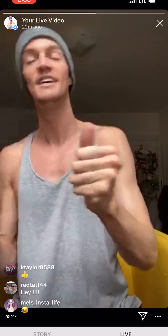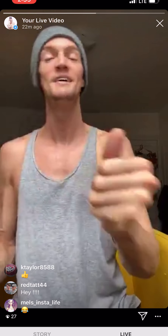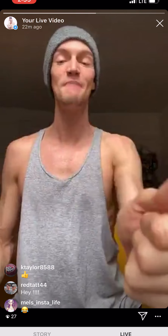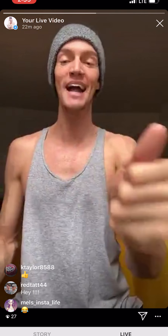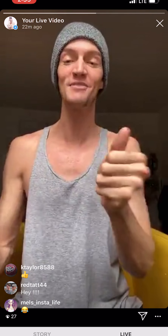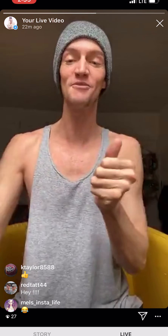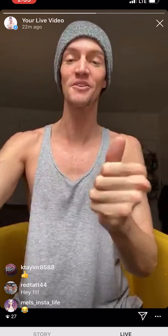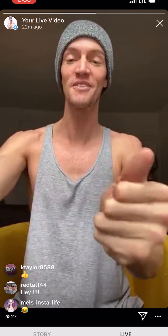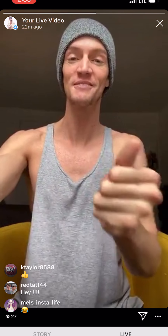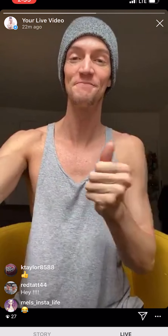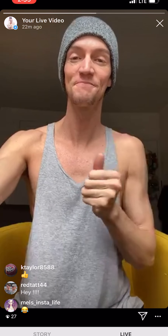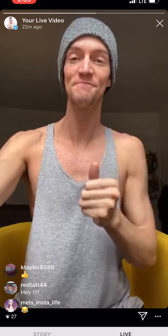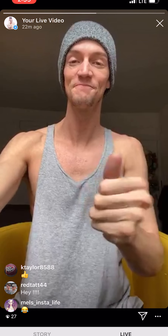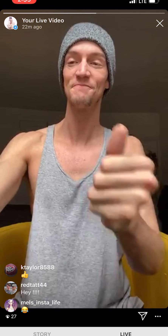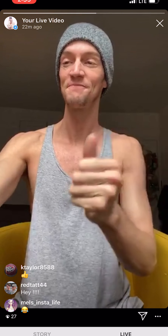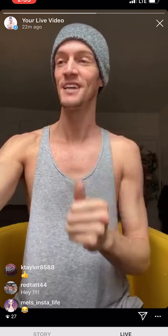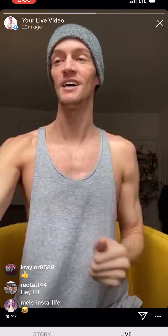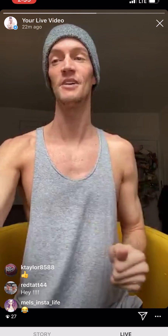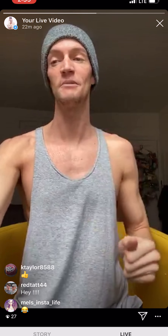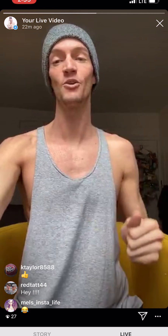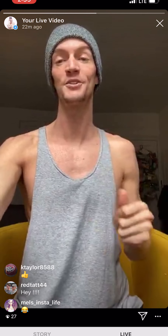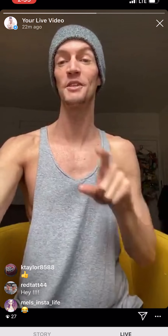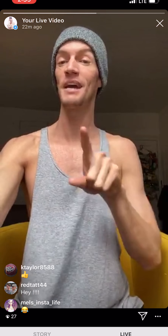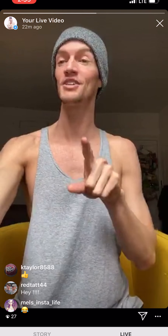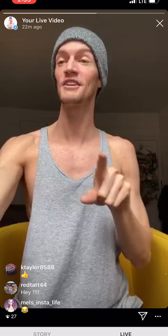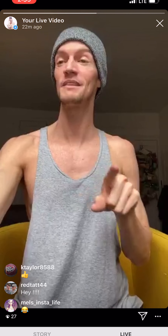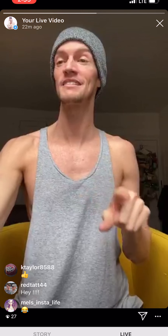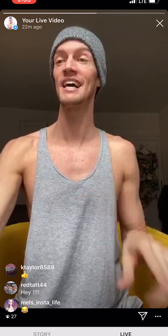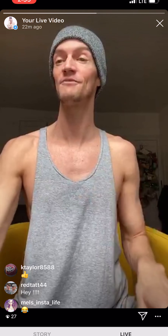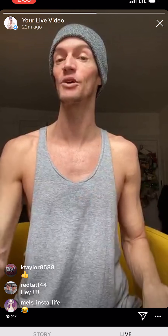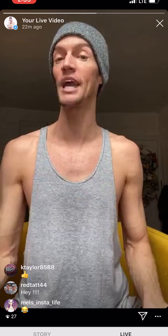Back and forth. All right. Before I turn the page, give me the sign for careful.